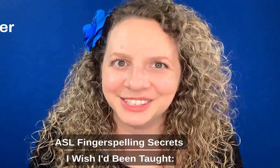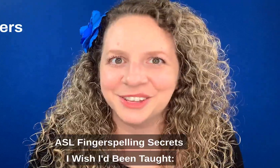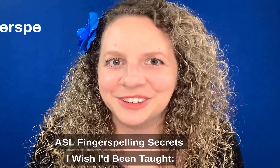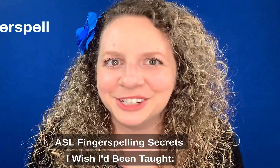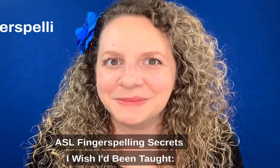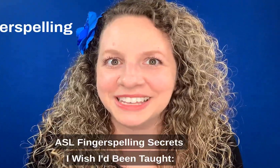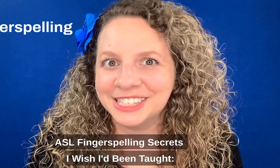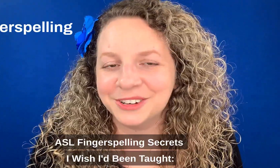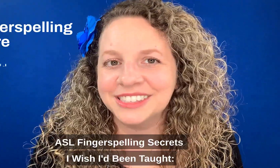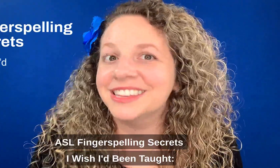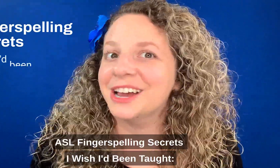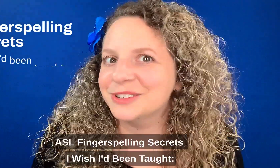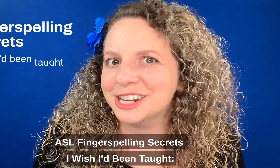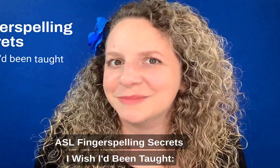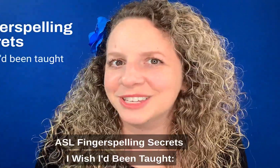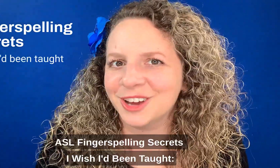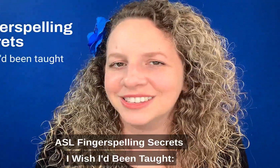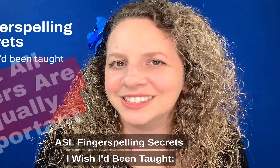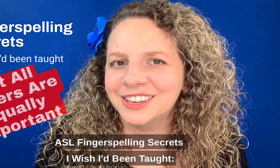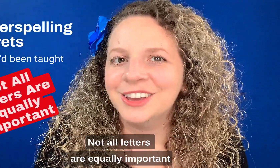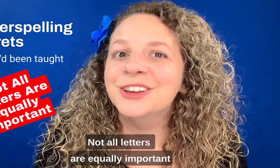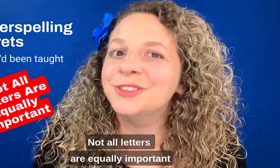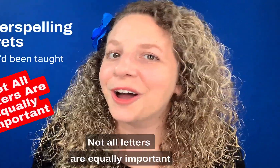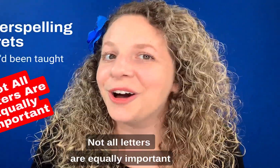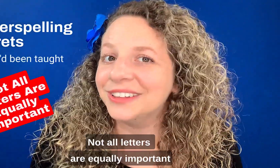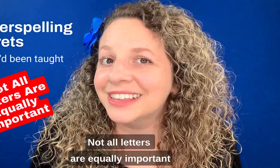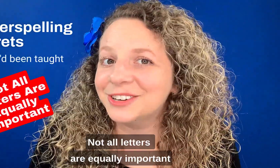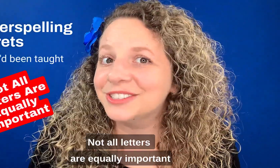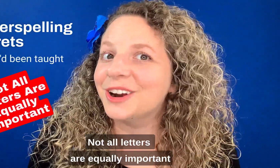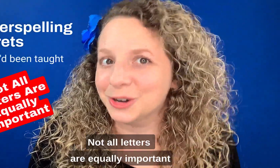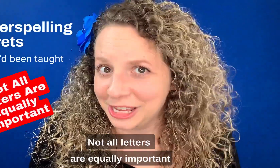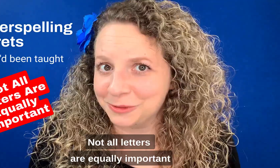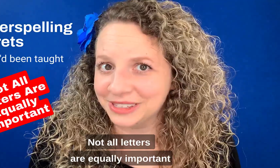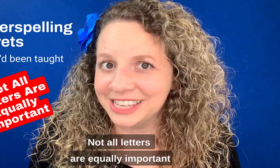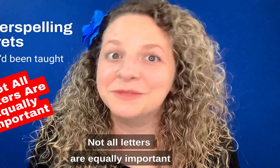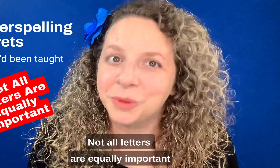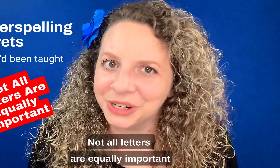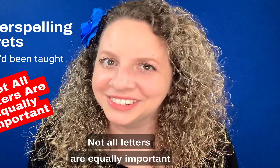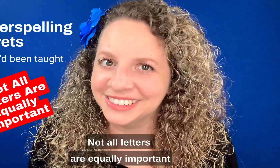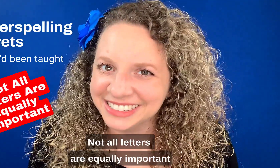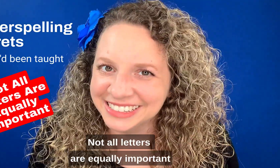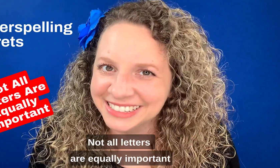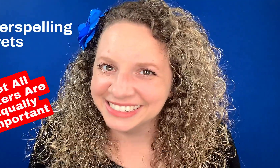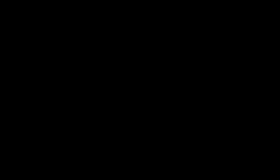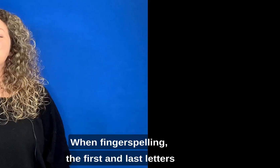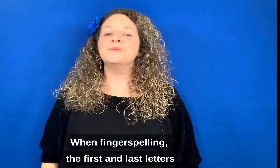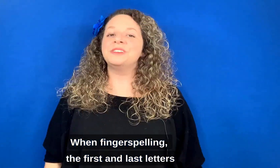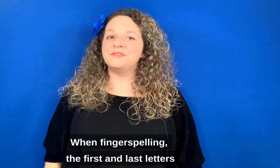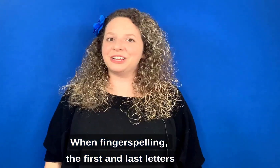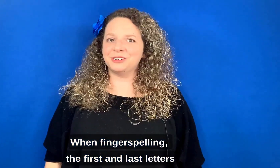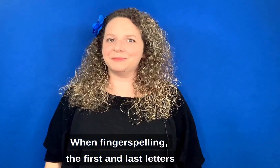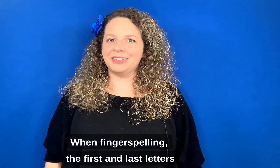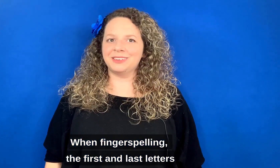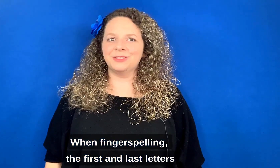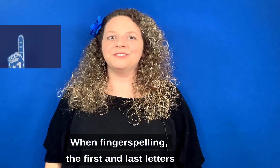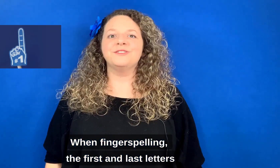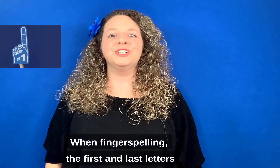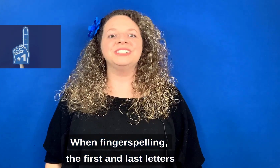ASL Fingerspelling Secrets I Wish I'd Been Taught. Not all letters are equally important. When fingerspelling, the first